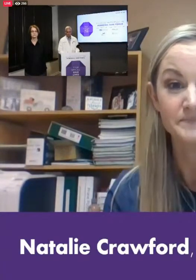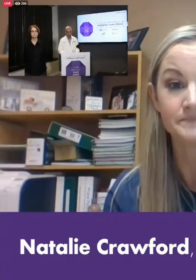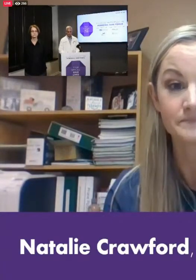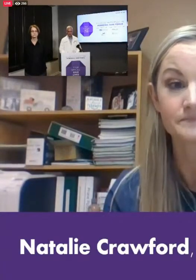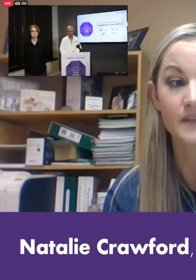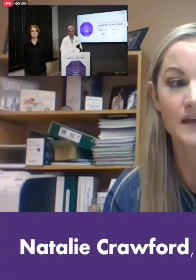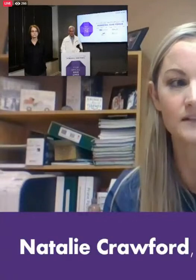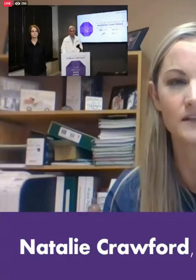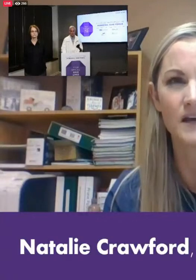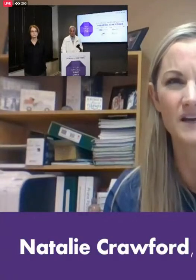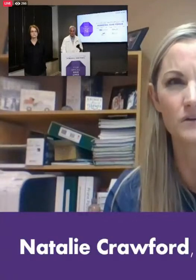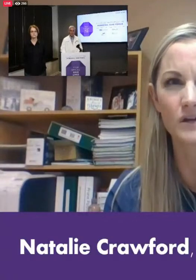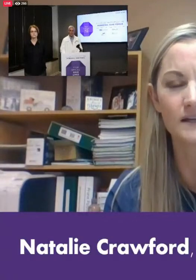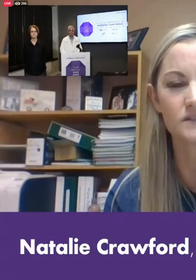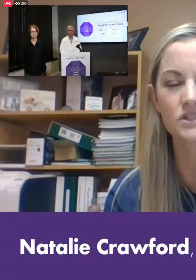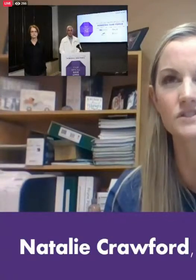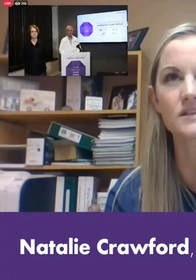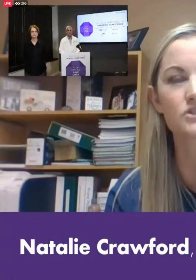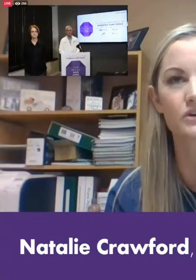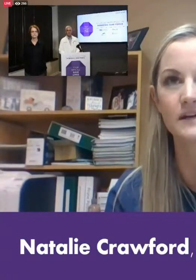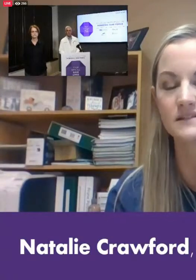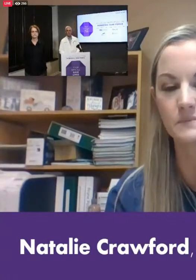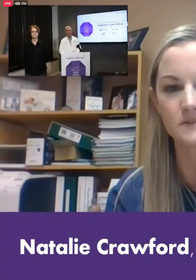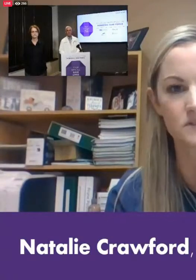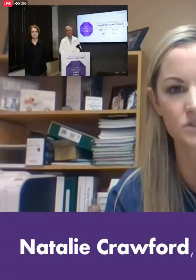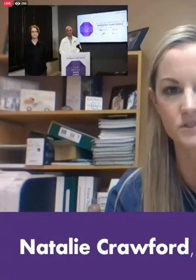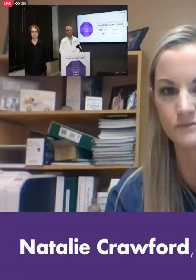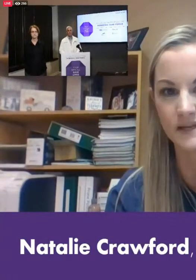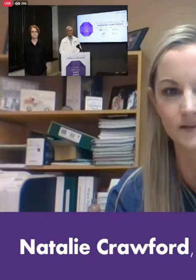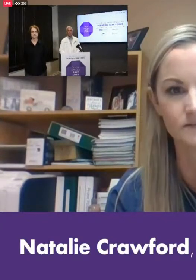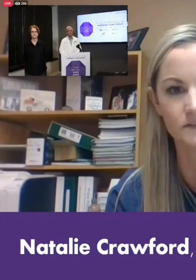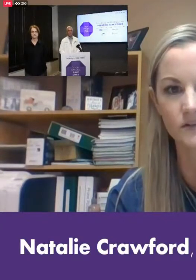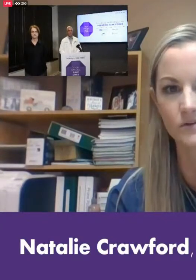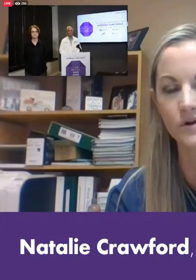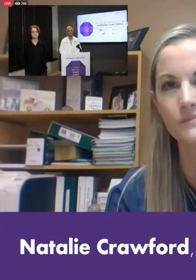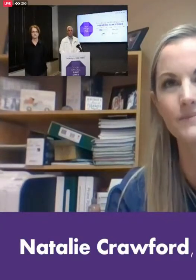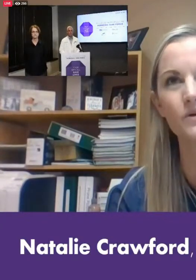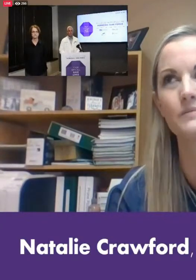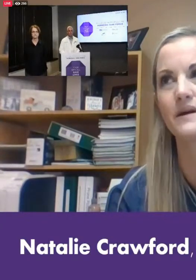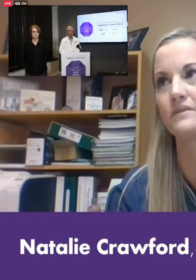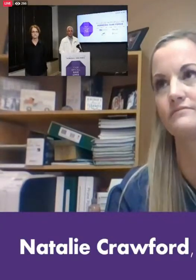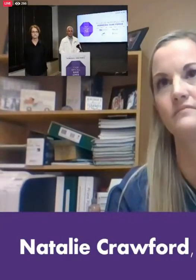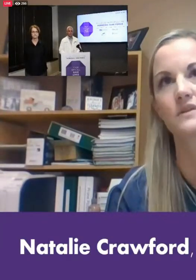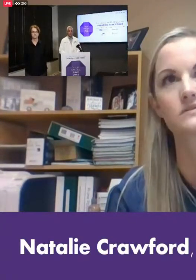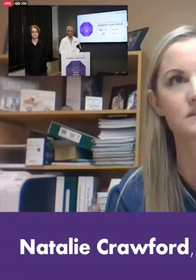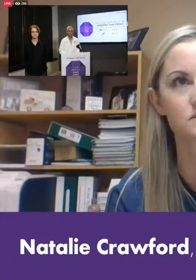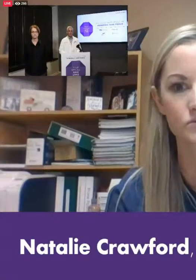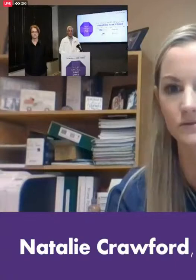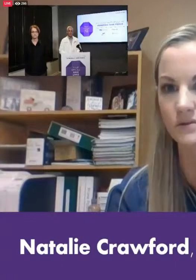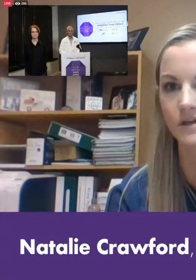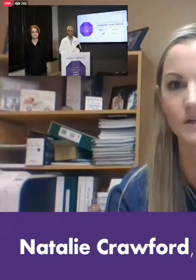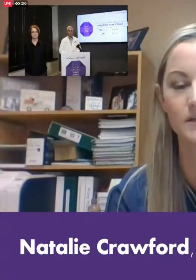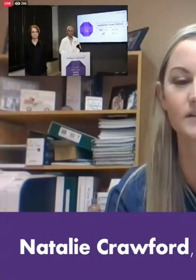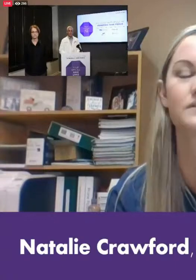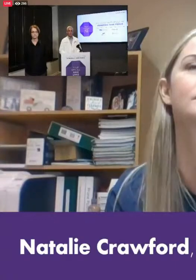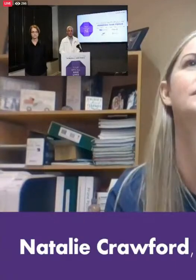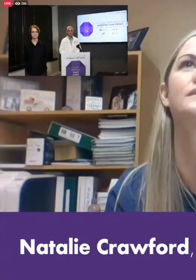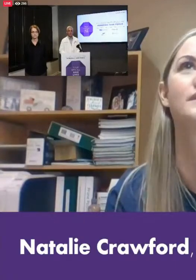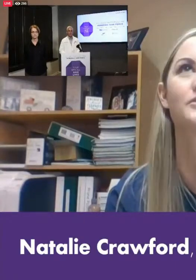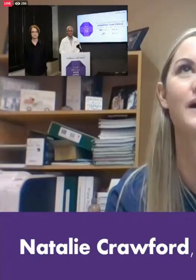today. And it's just such a crazy position to be in. No amount of nursing school